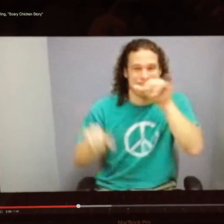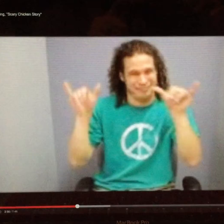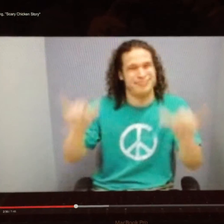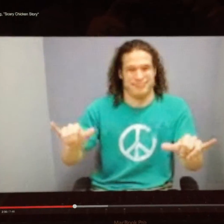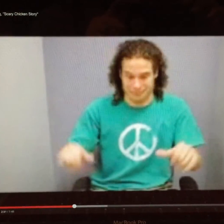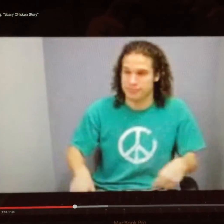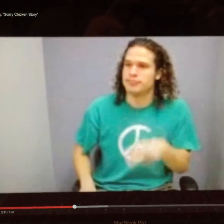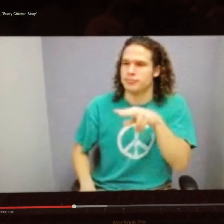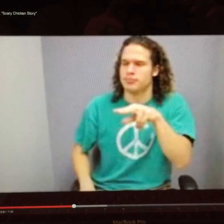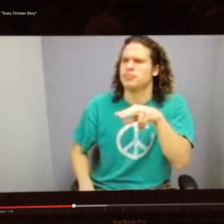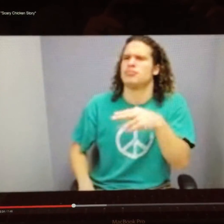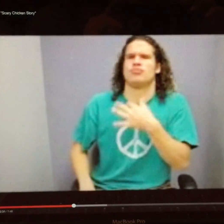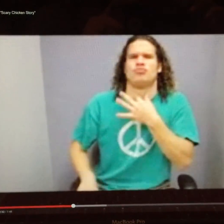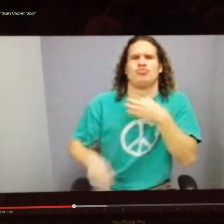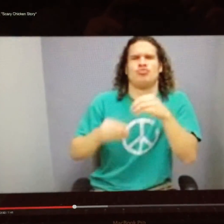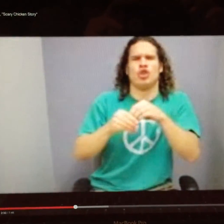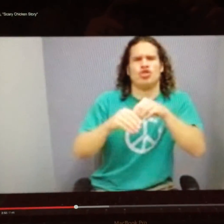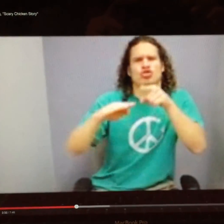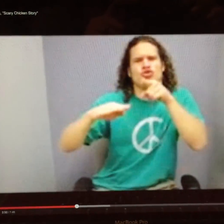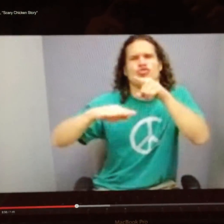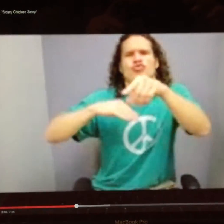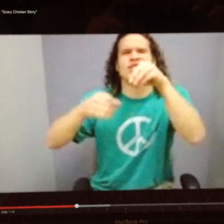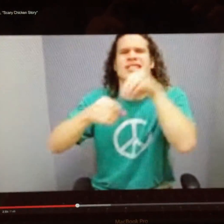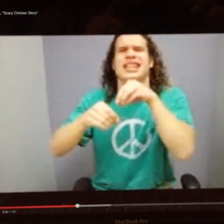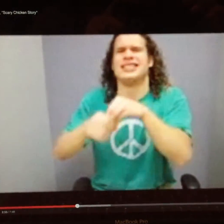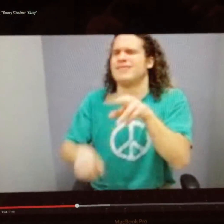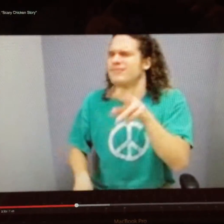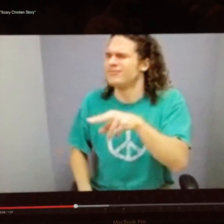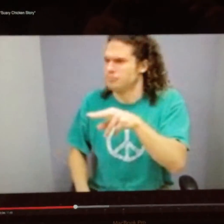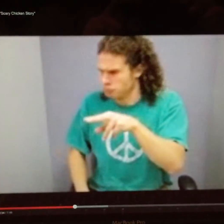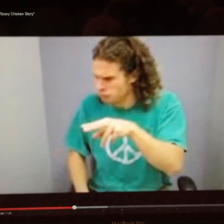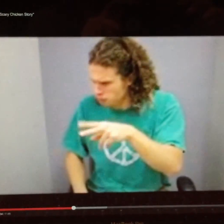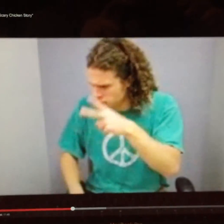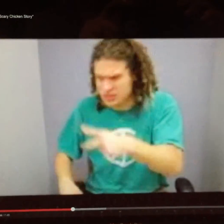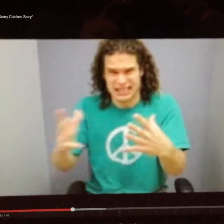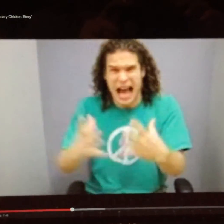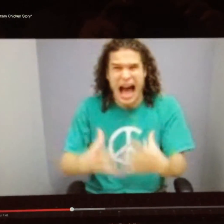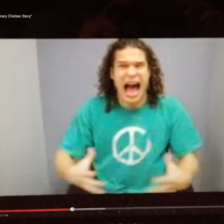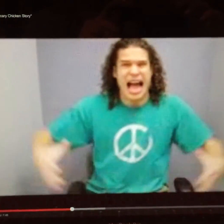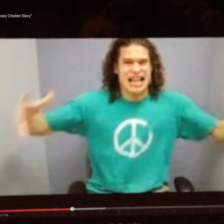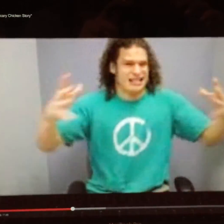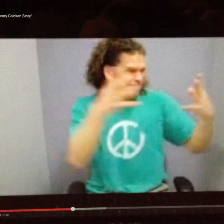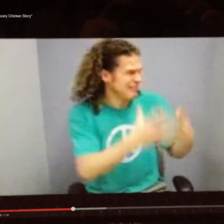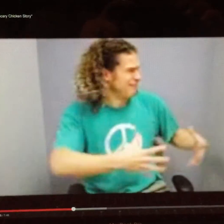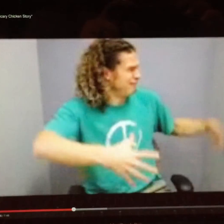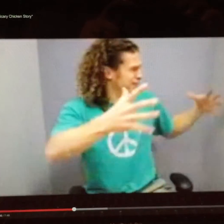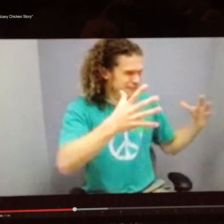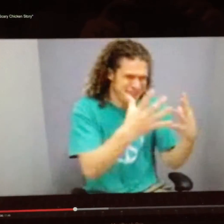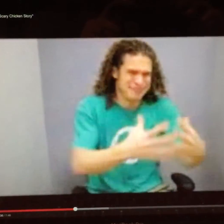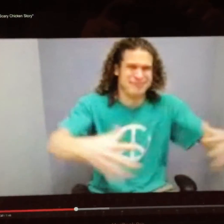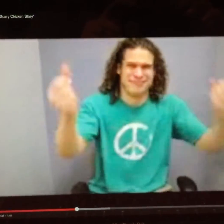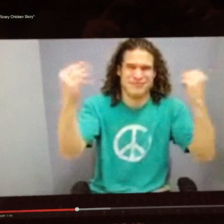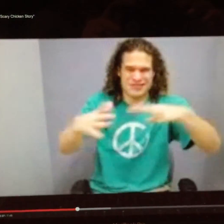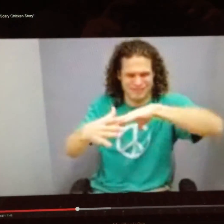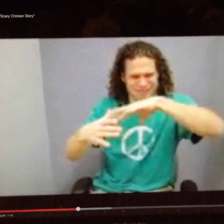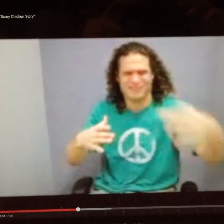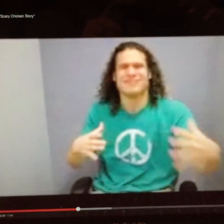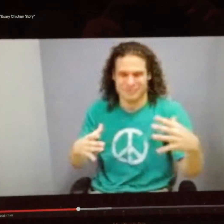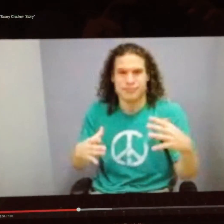The next day she went to watch her uncle chop off the heads, and she looked over and